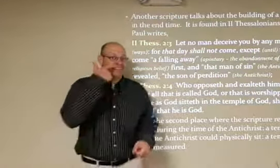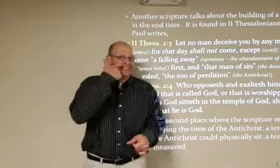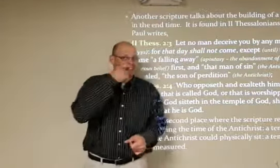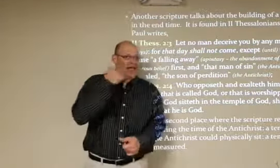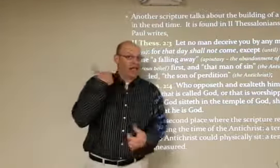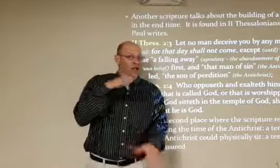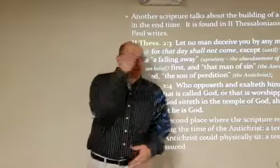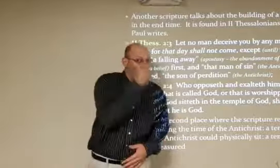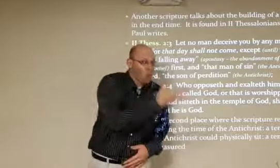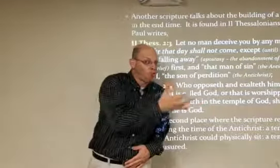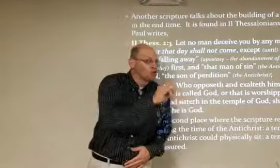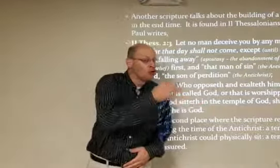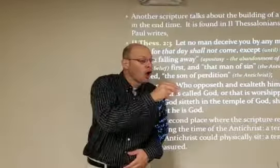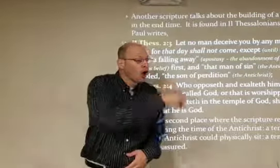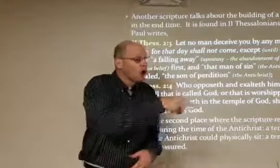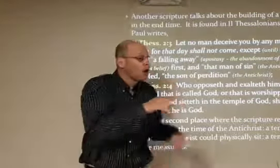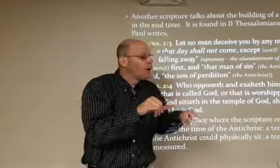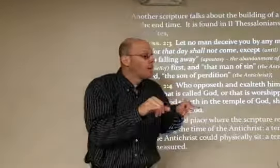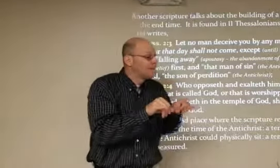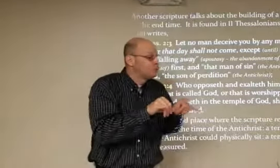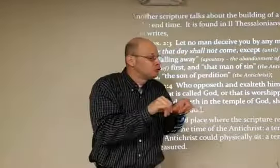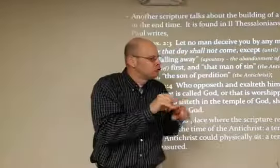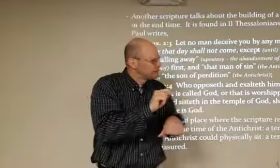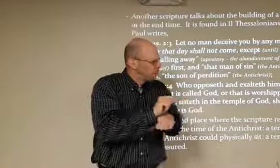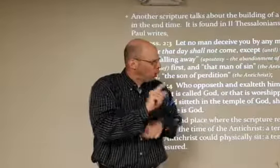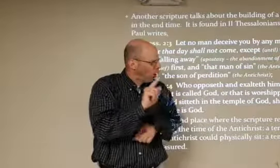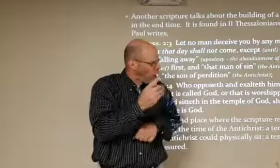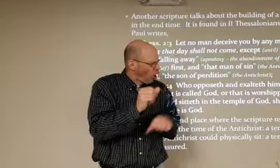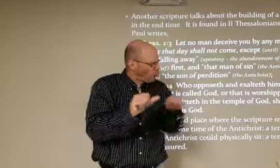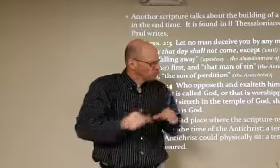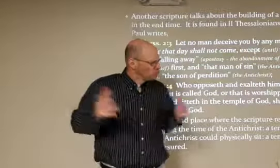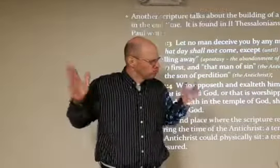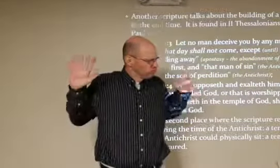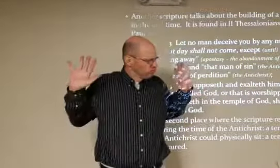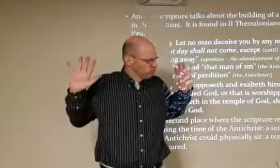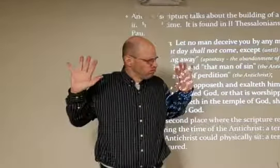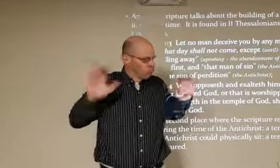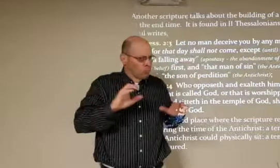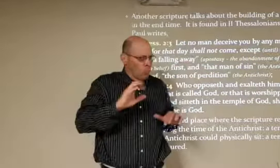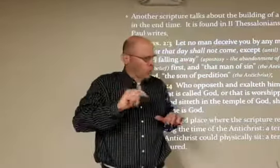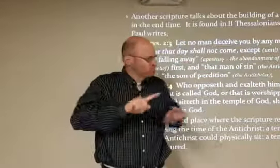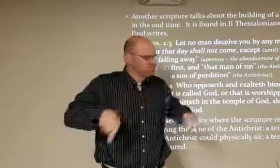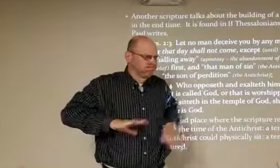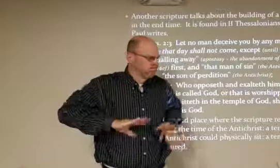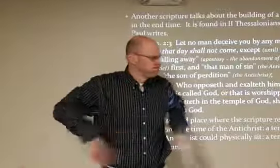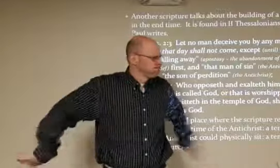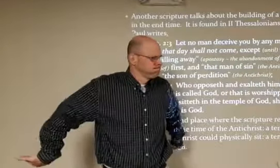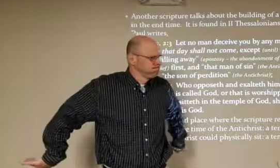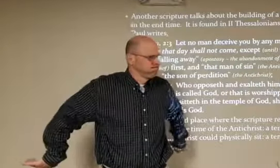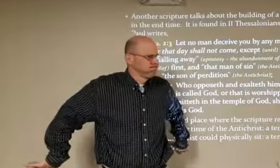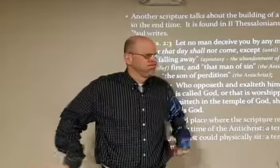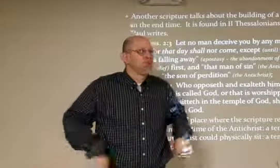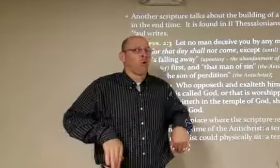commentary is there's going to be a temple built in which the Antichrist will be able to sit on